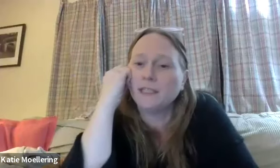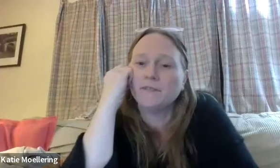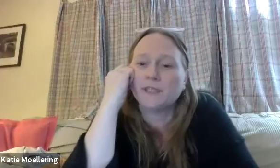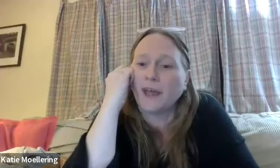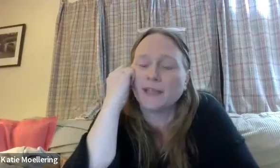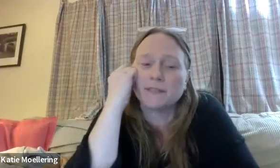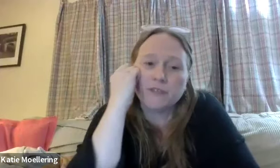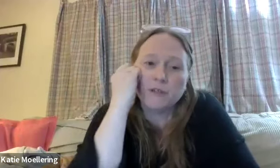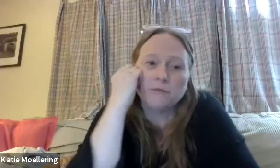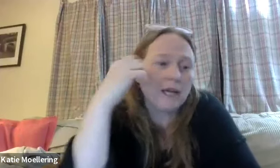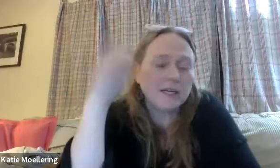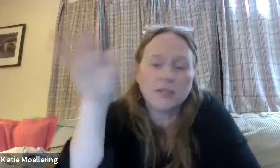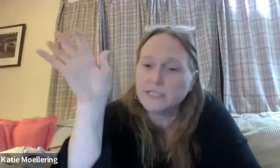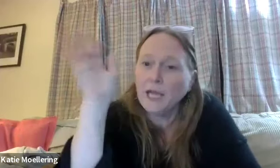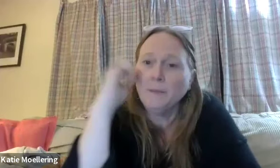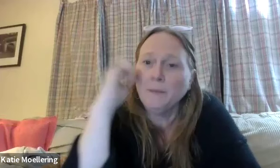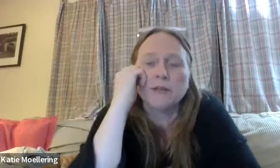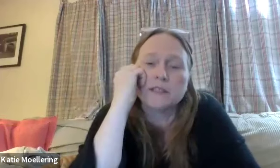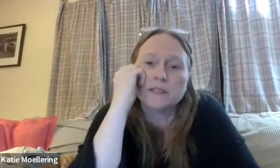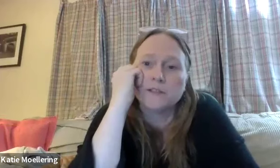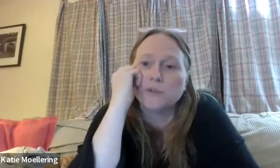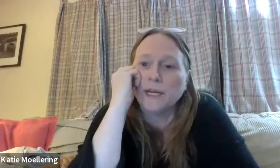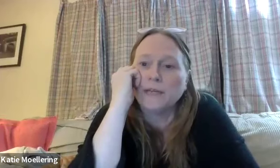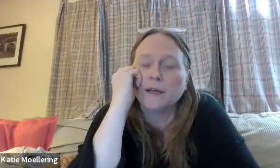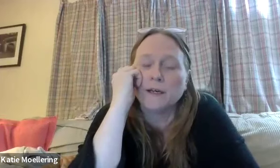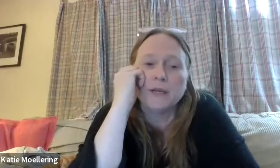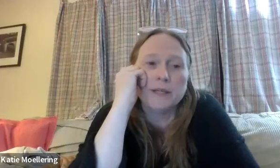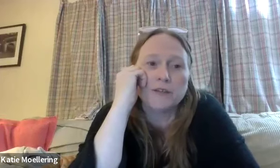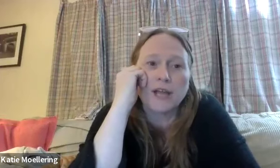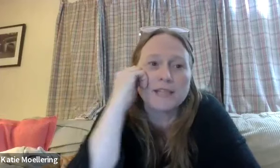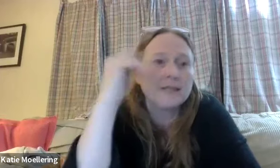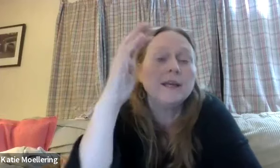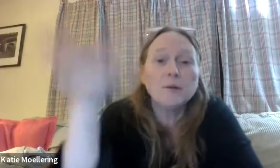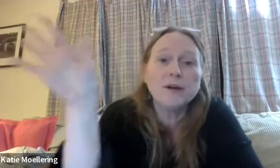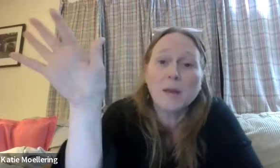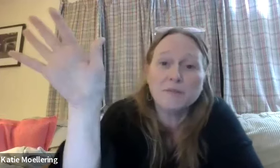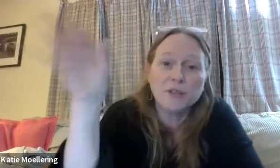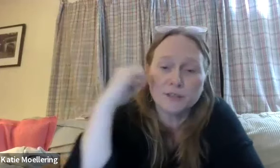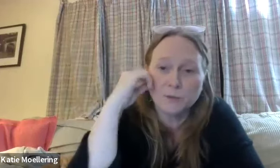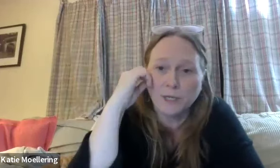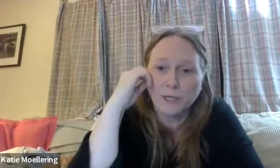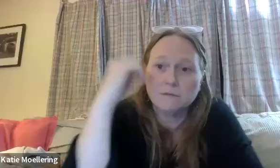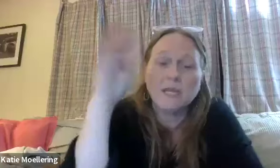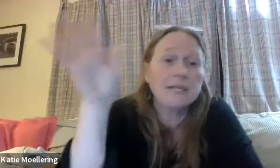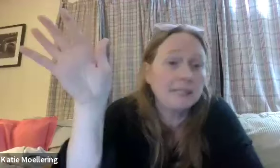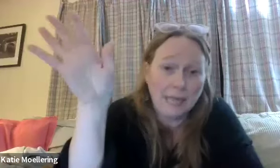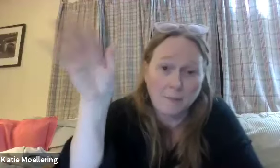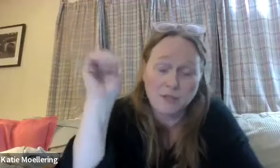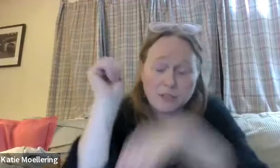of this class, if you had a great time and you'd like to join another class, we are happy for y'all to join at any time. You can just